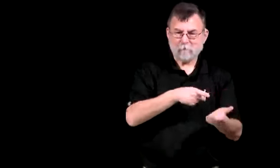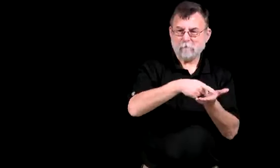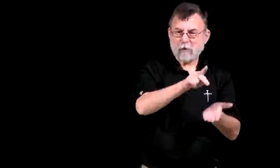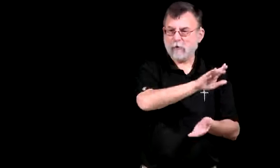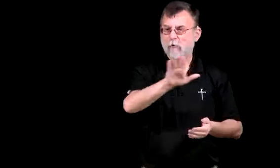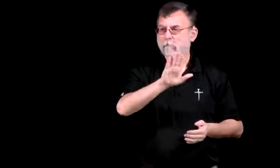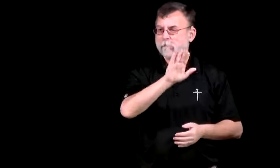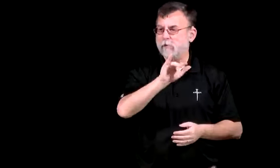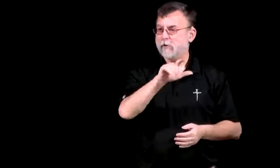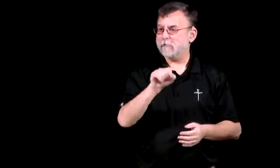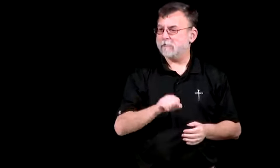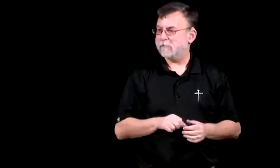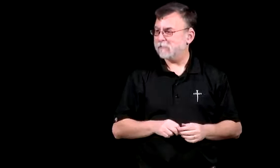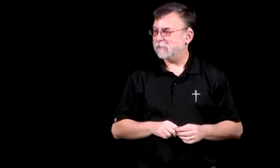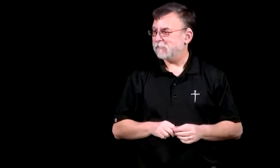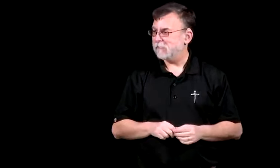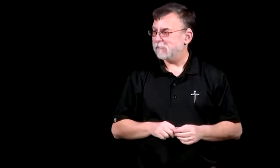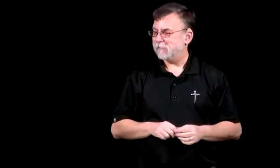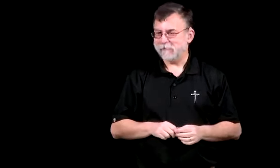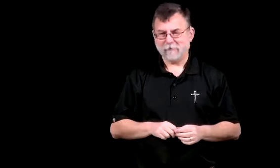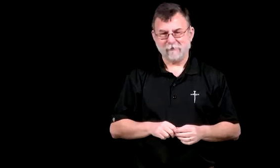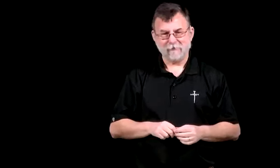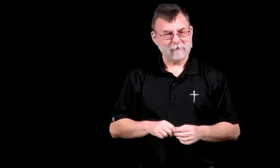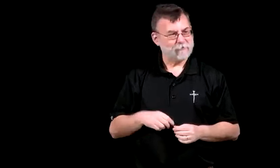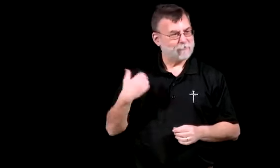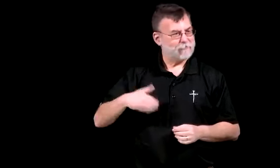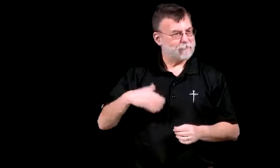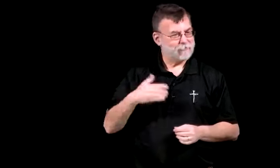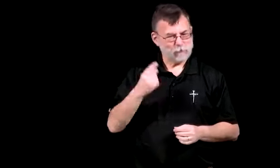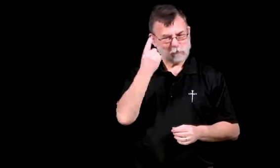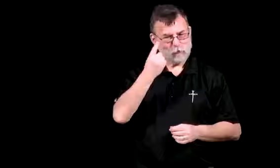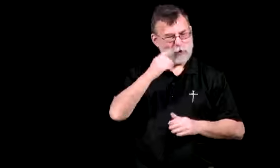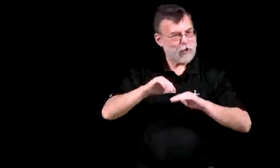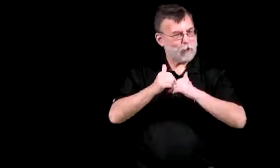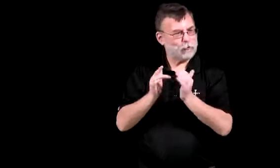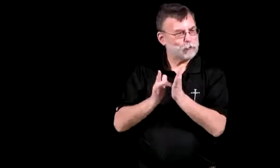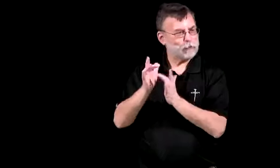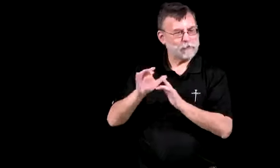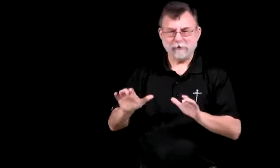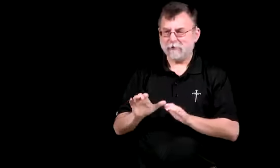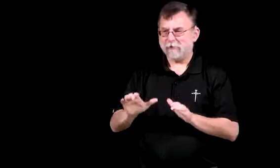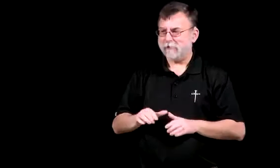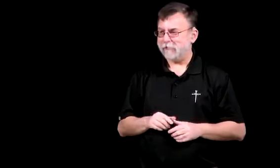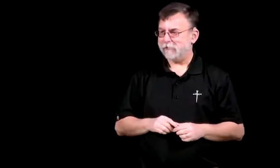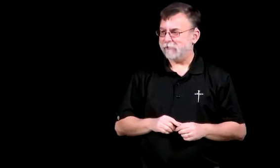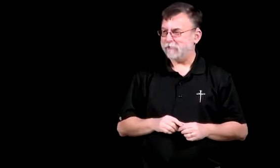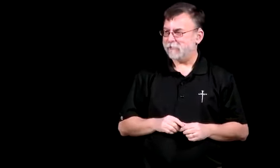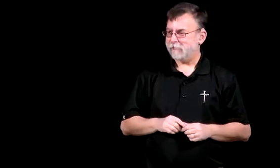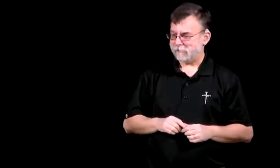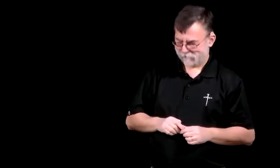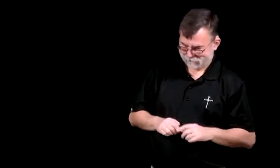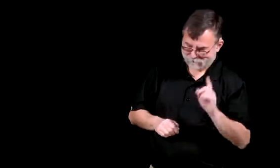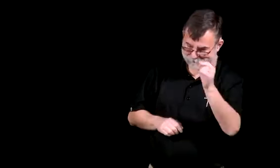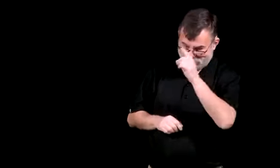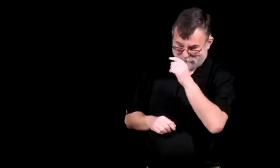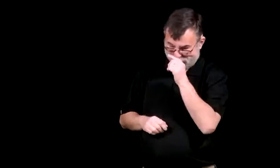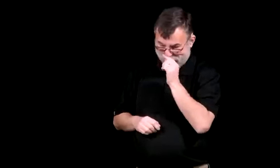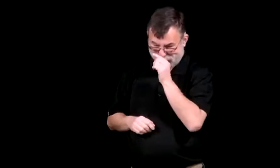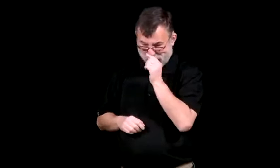time and struggled to actually pay things in full, maybe. So we wonder, how did Jesus do it?